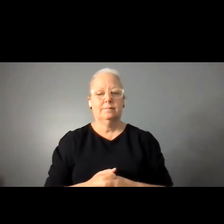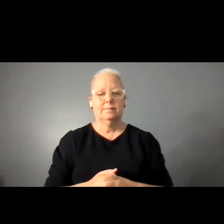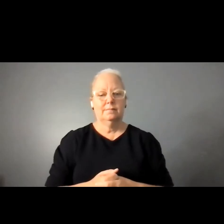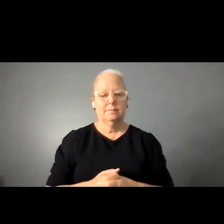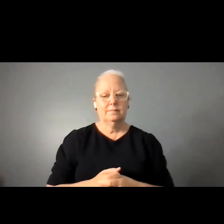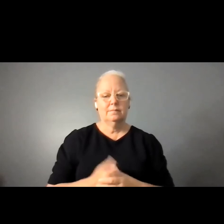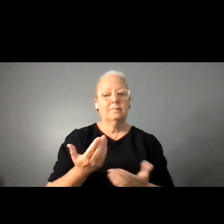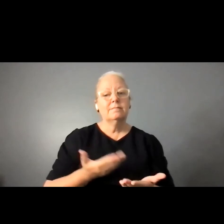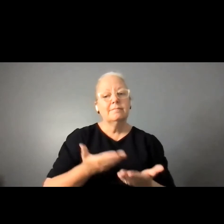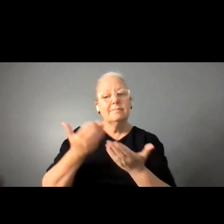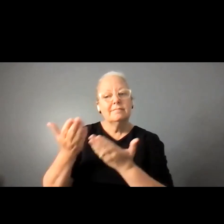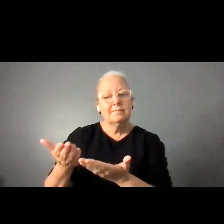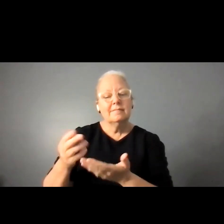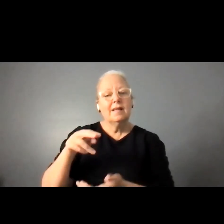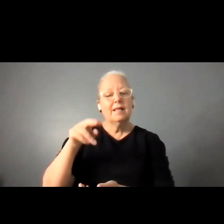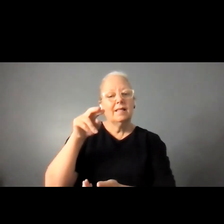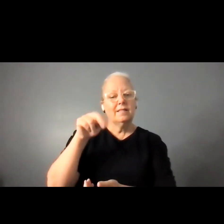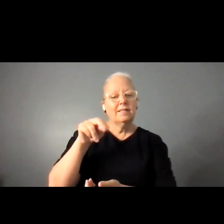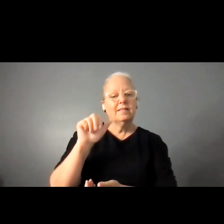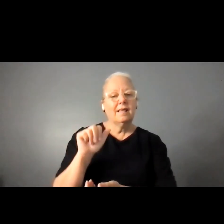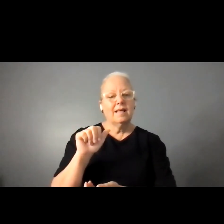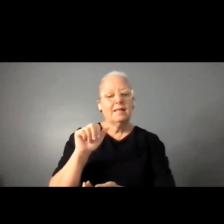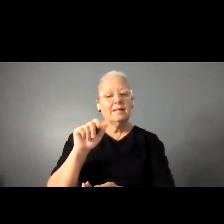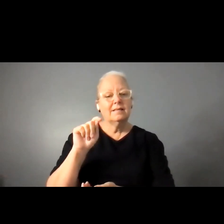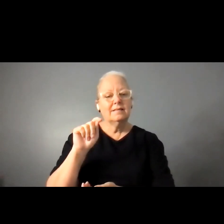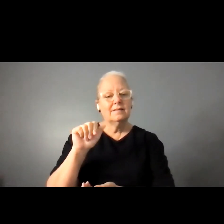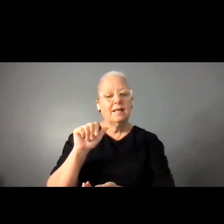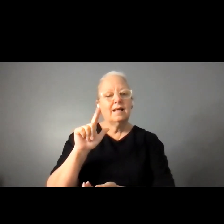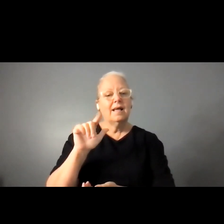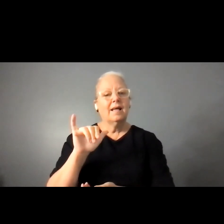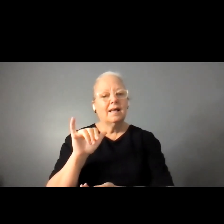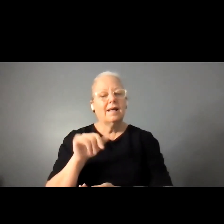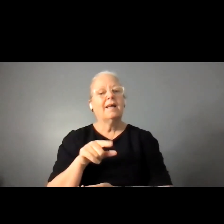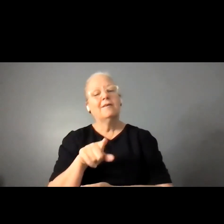Natalie, this that you're sharing with us and that you're telling us,